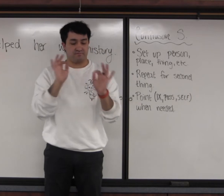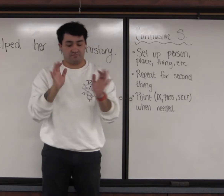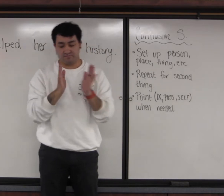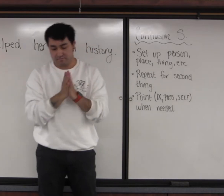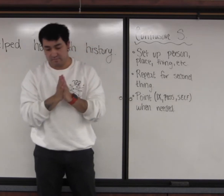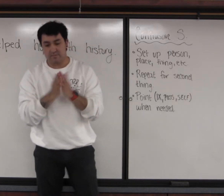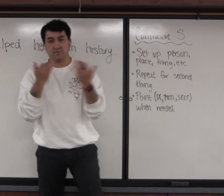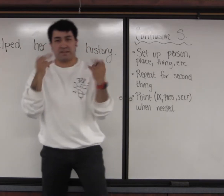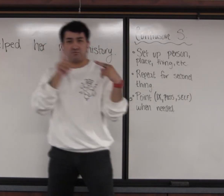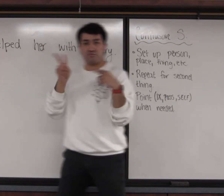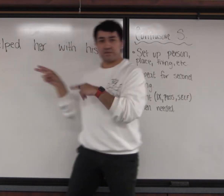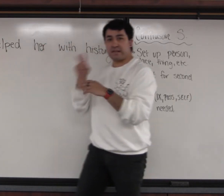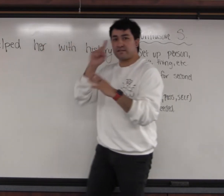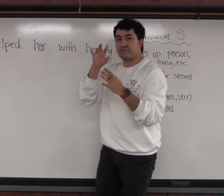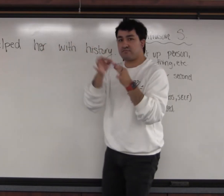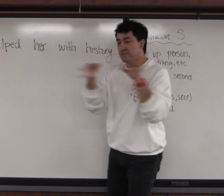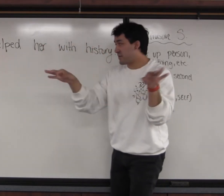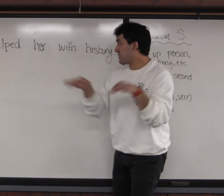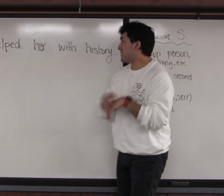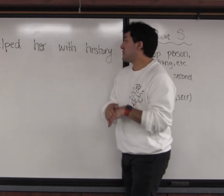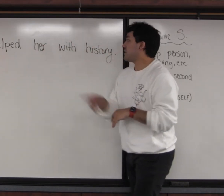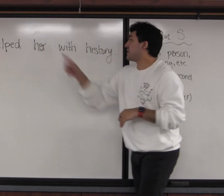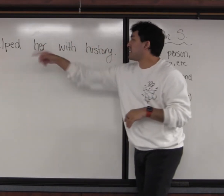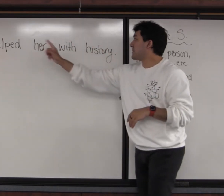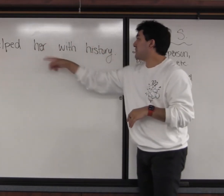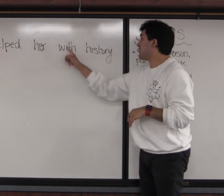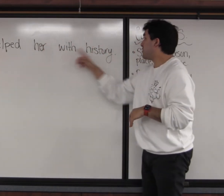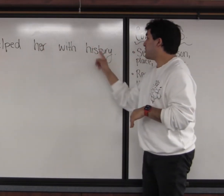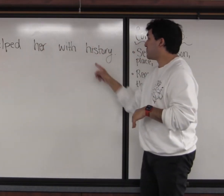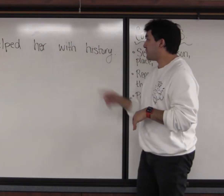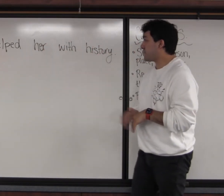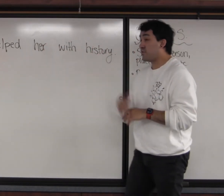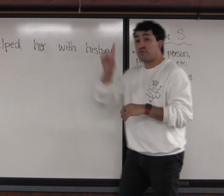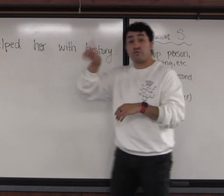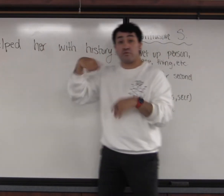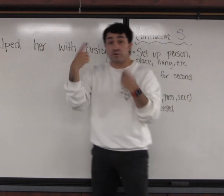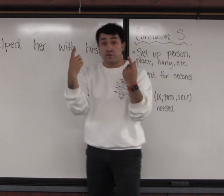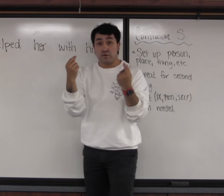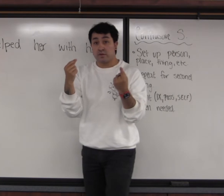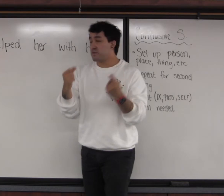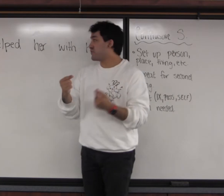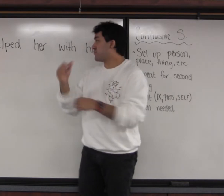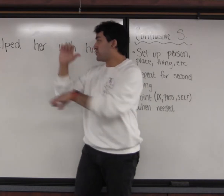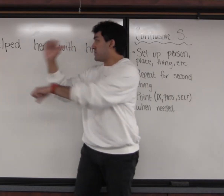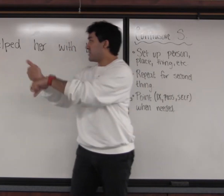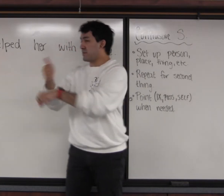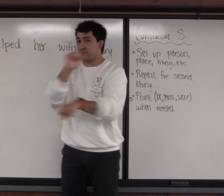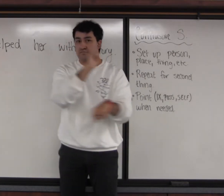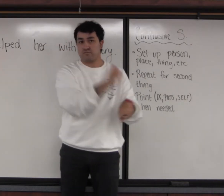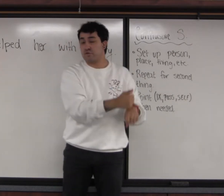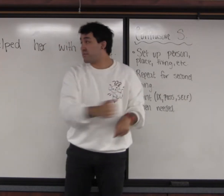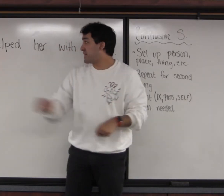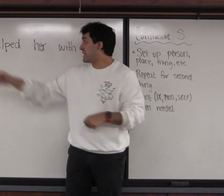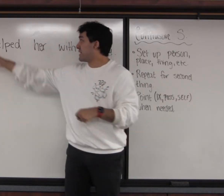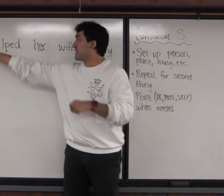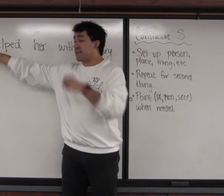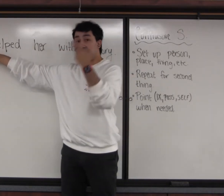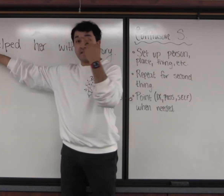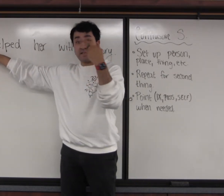brother. Again, so we don't have to keep reiterating those things. So he helped her with history. So first thing we're going to do is, of course, set up those two